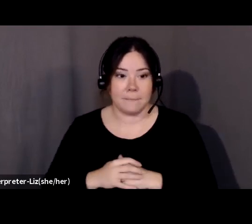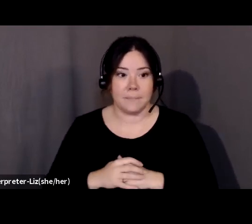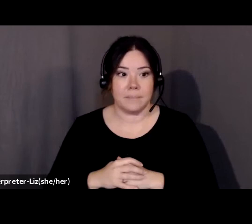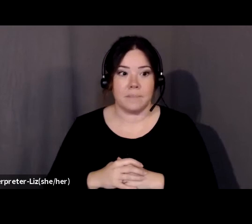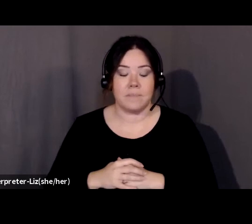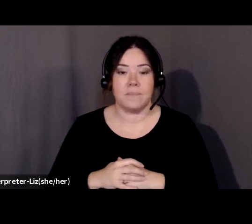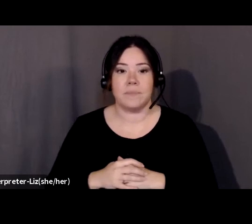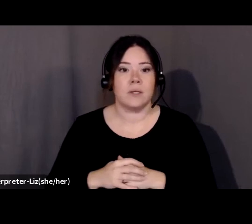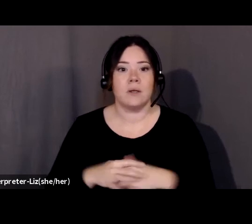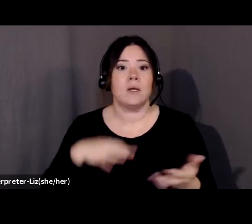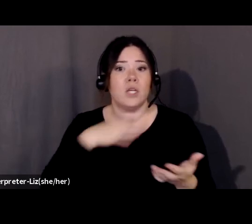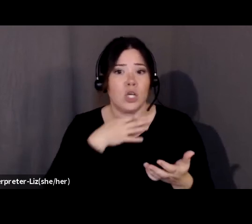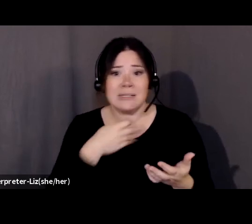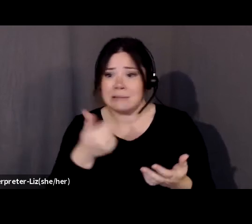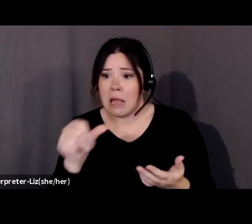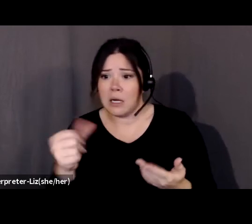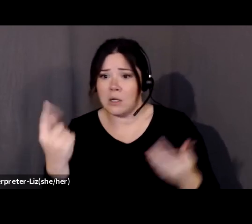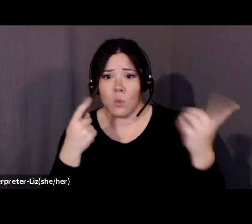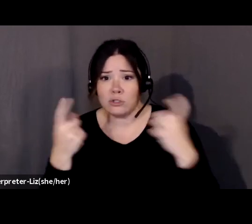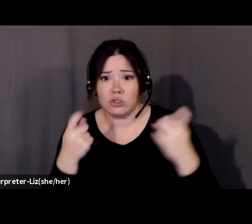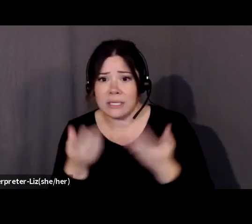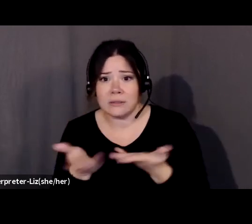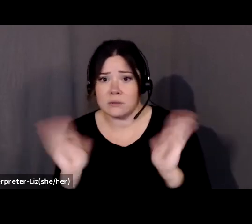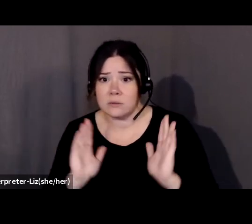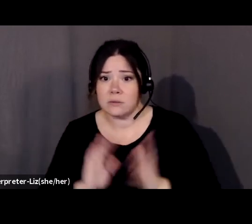wanted to open it up and see if there's any questions.